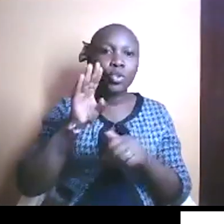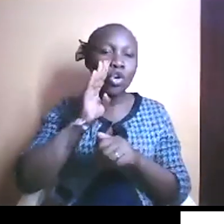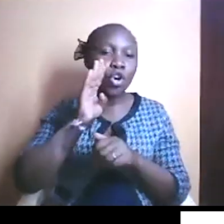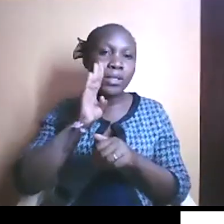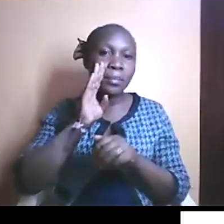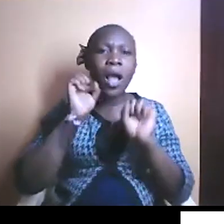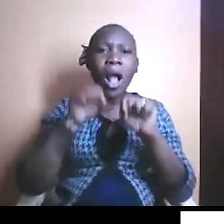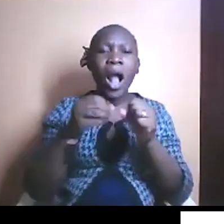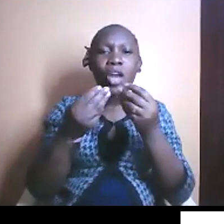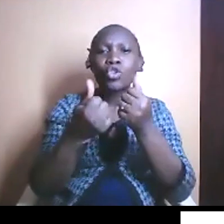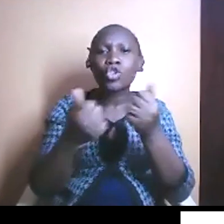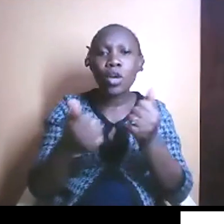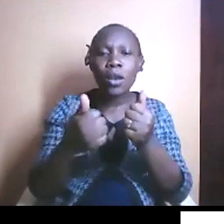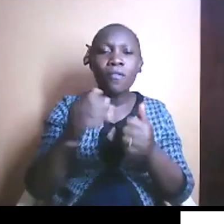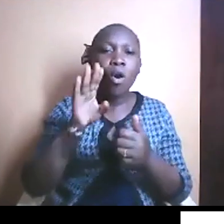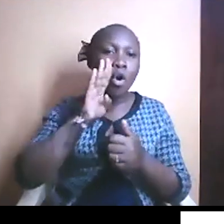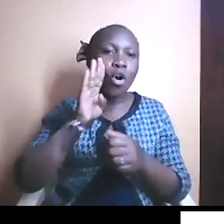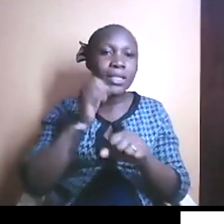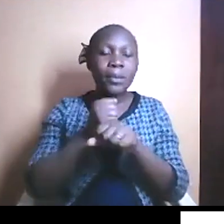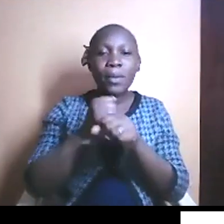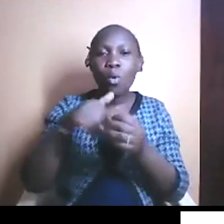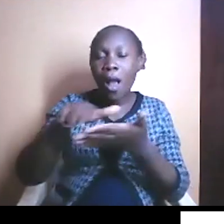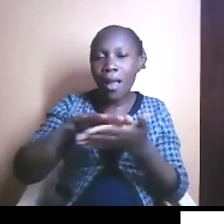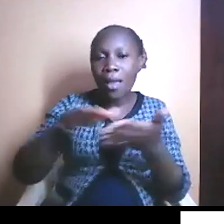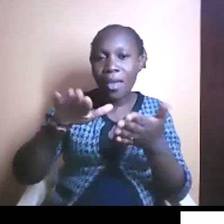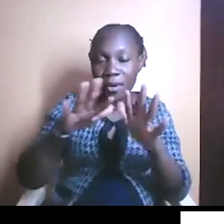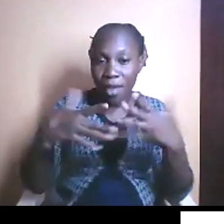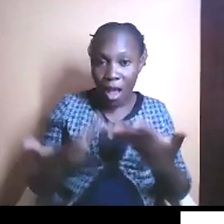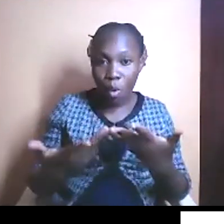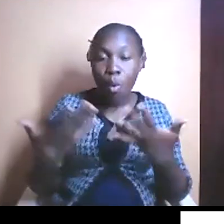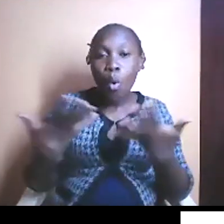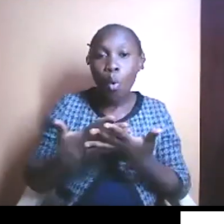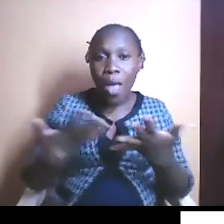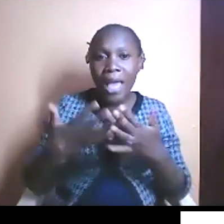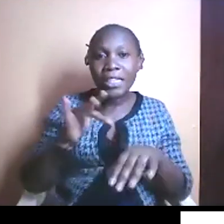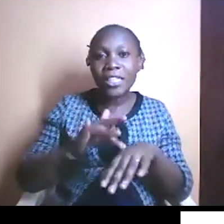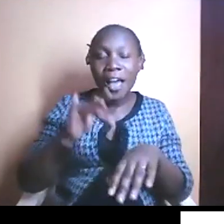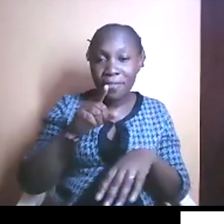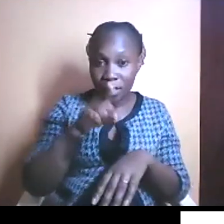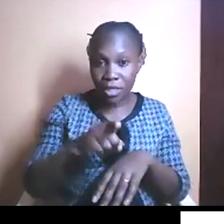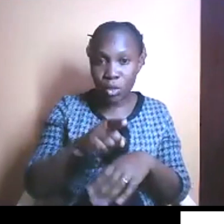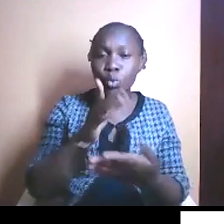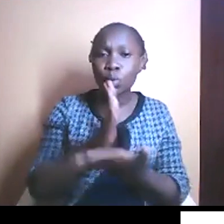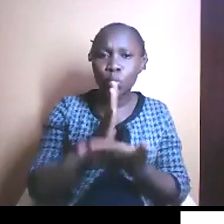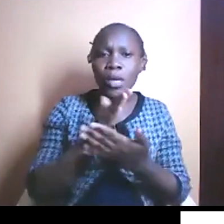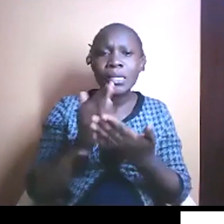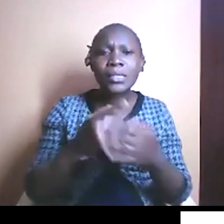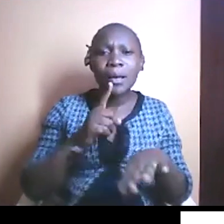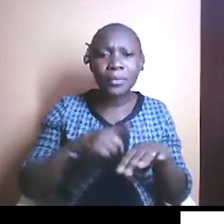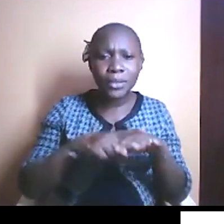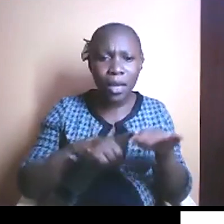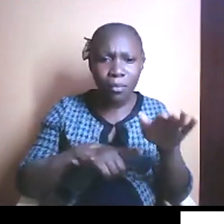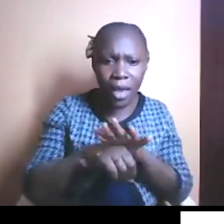in the workplaces, and especially when it's affecting you? Sometimes you really don't want to walk in a room and people go quiet.